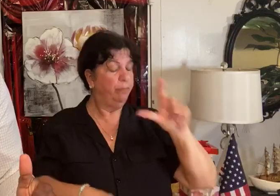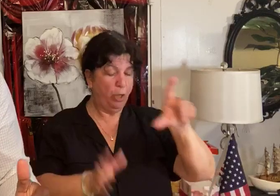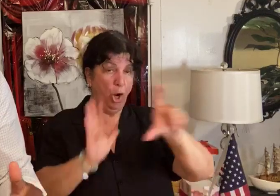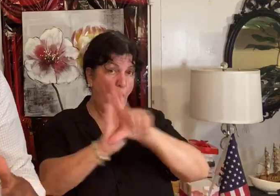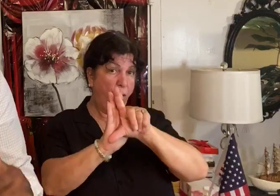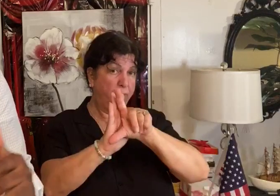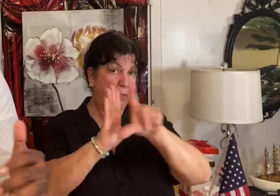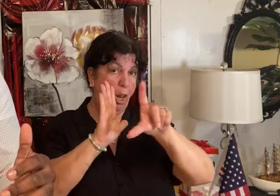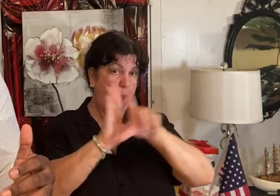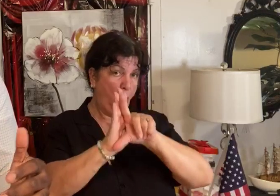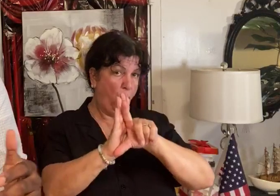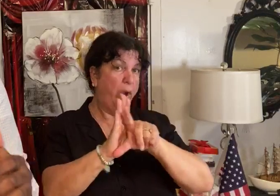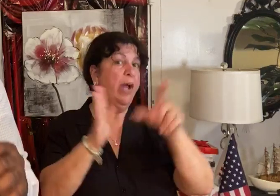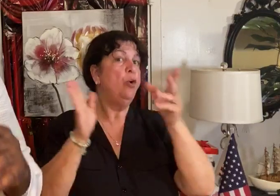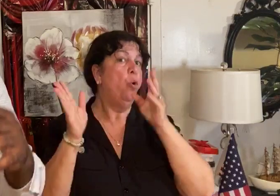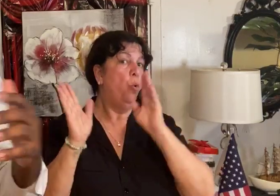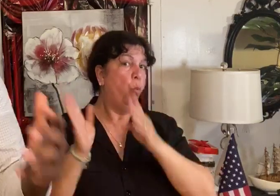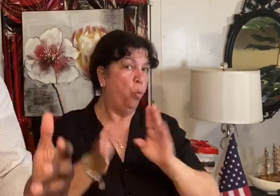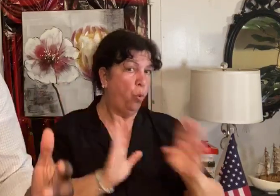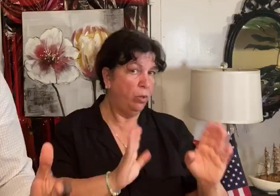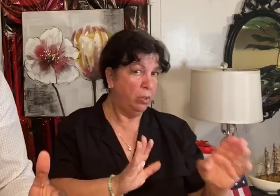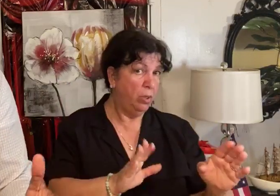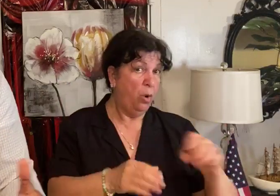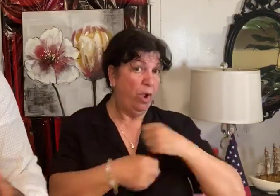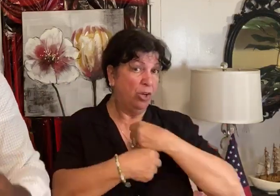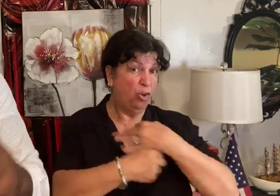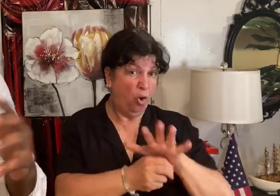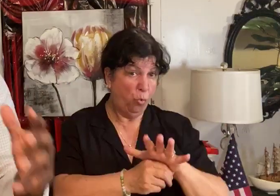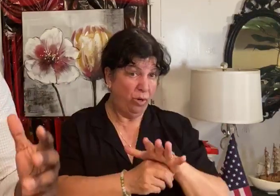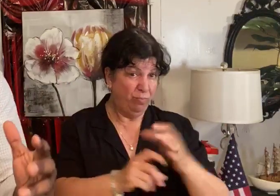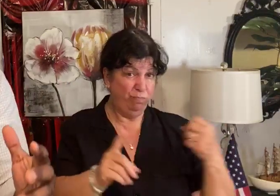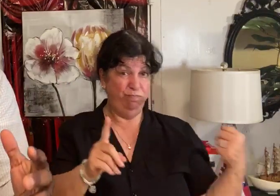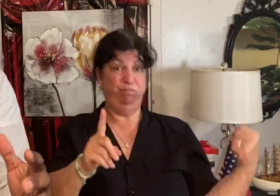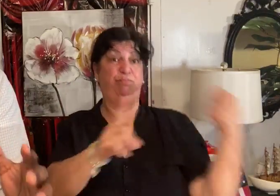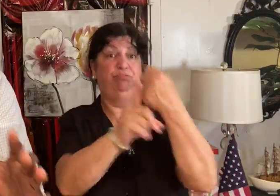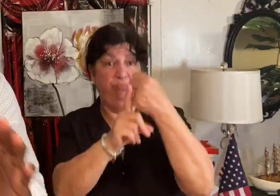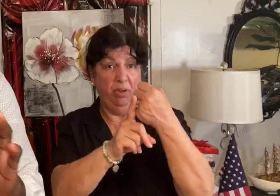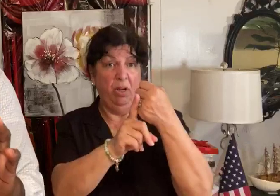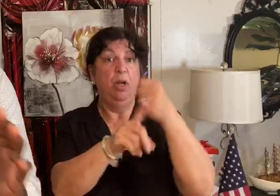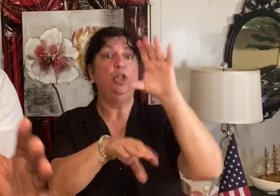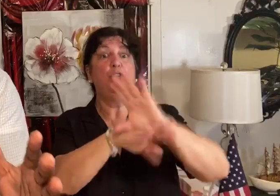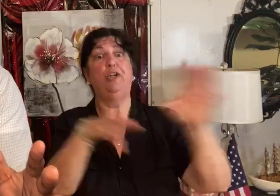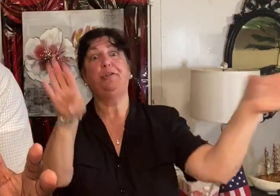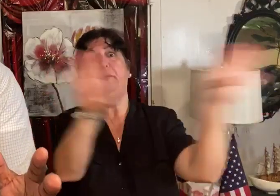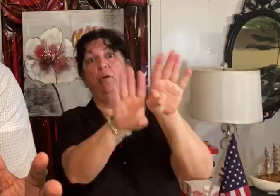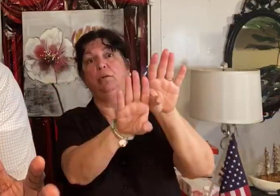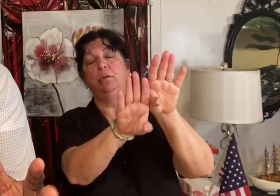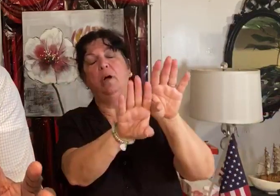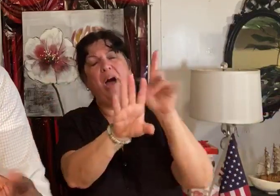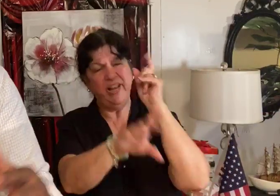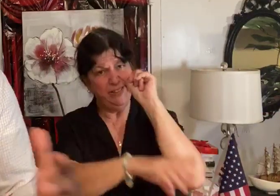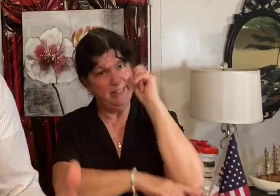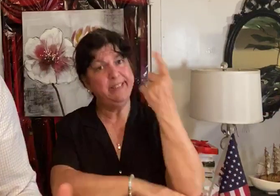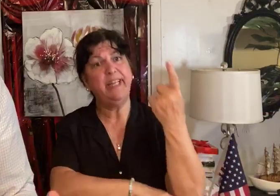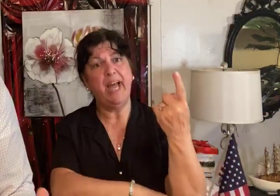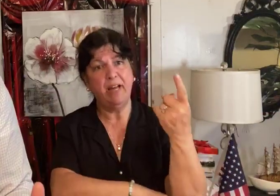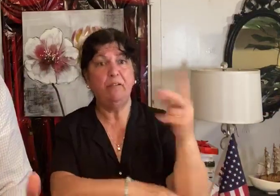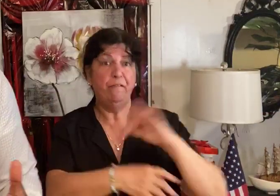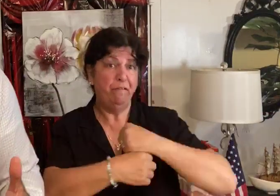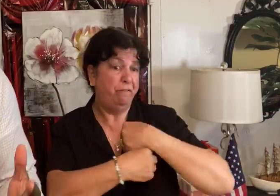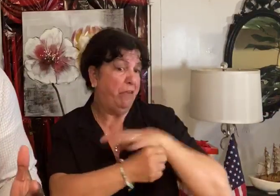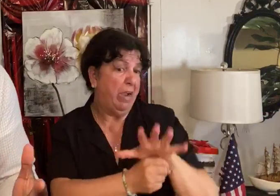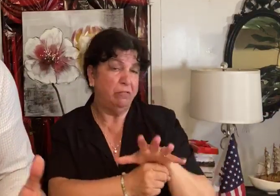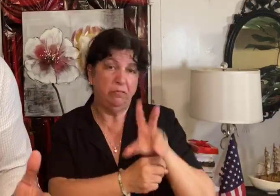COVID hit, God's people stopped going to church. Churches closed their doors. It's understandable. This